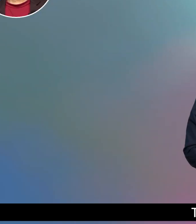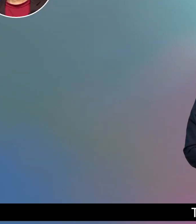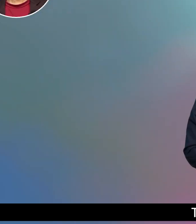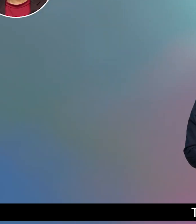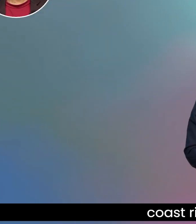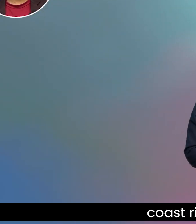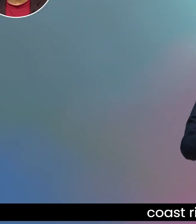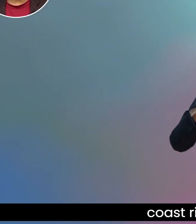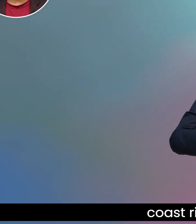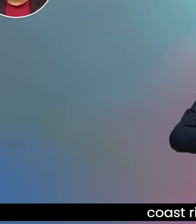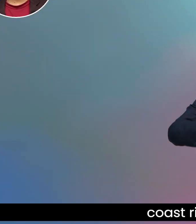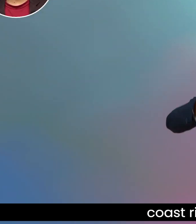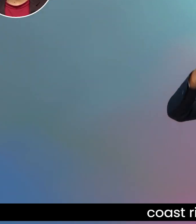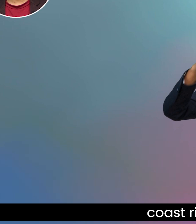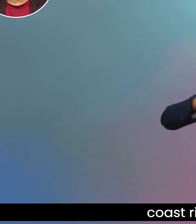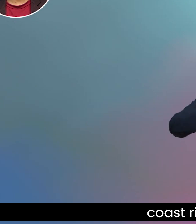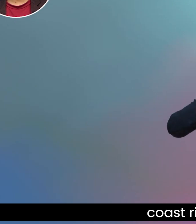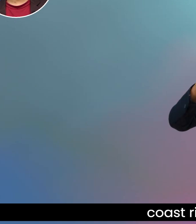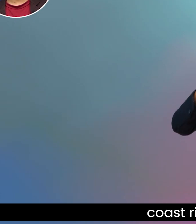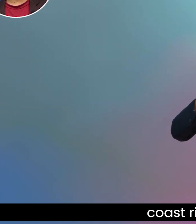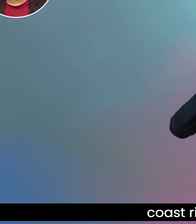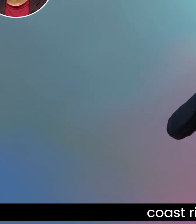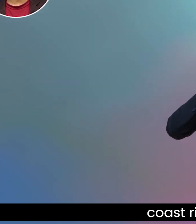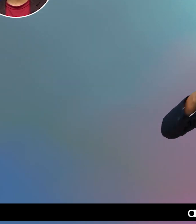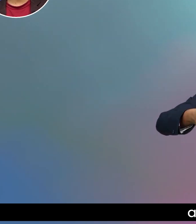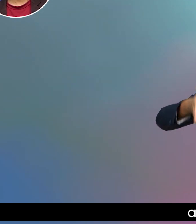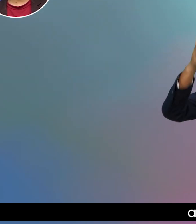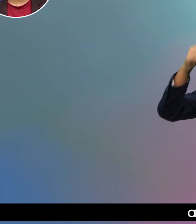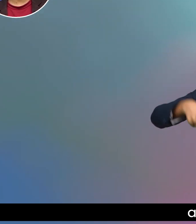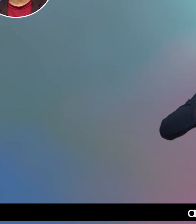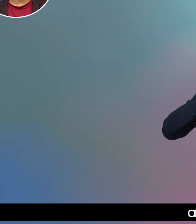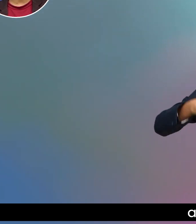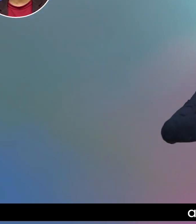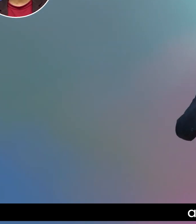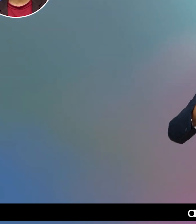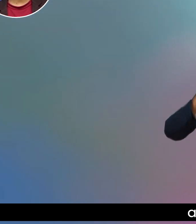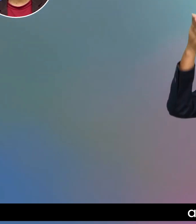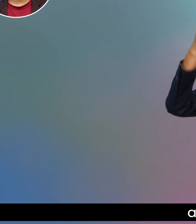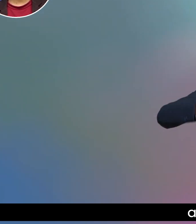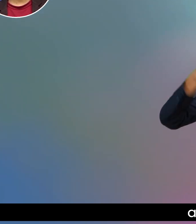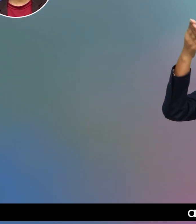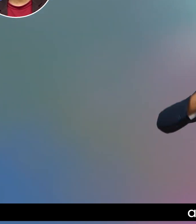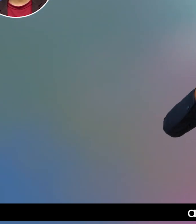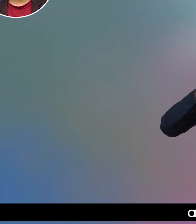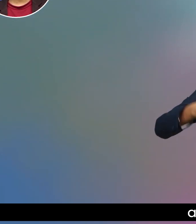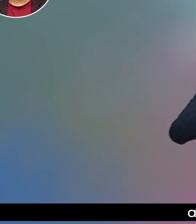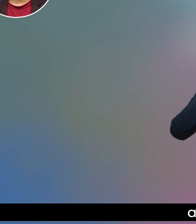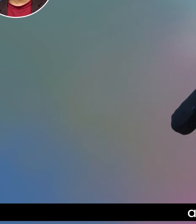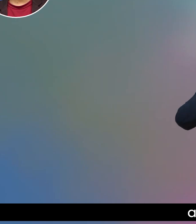The steep rocky coast rising almost vertically above sea water